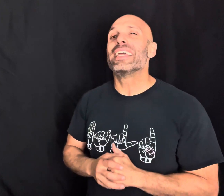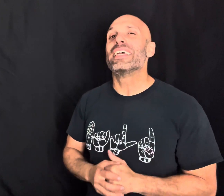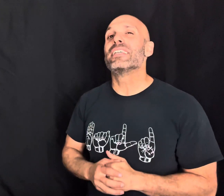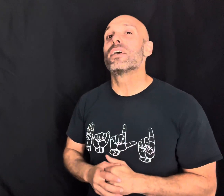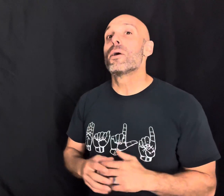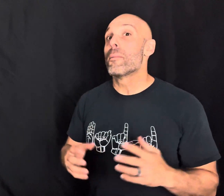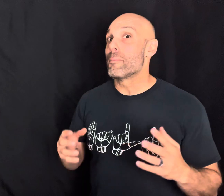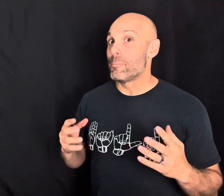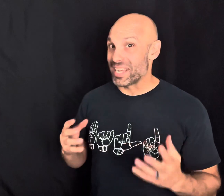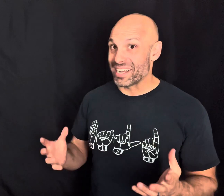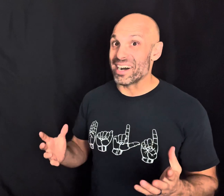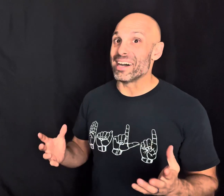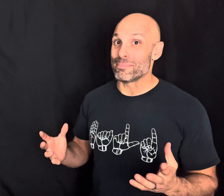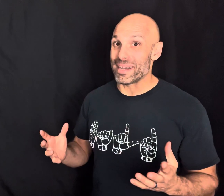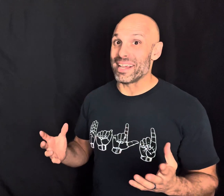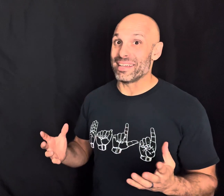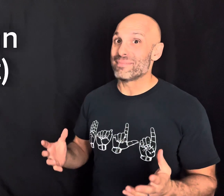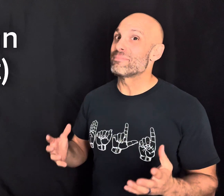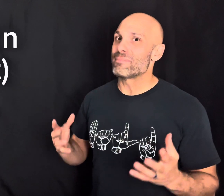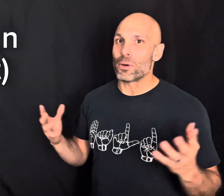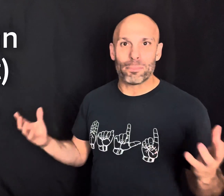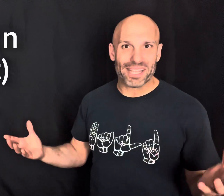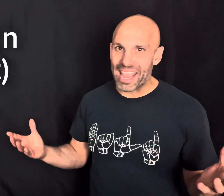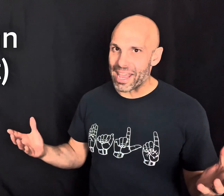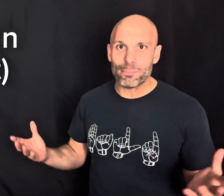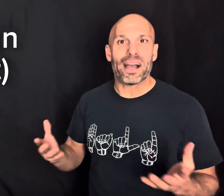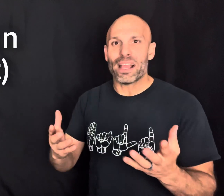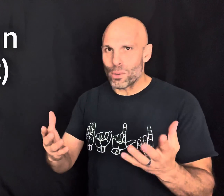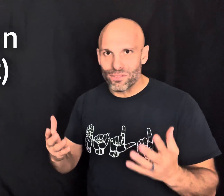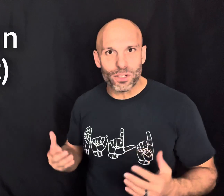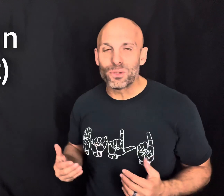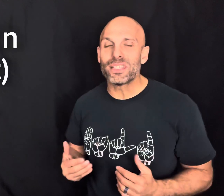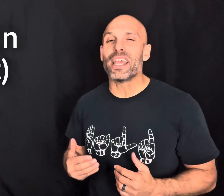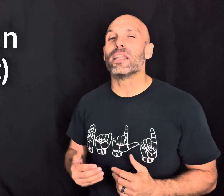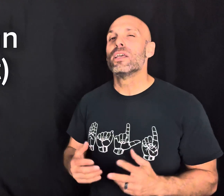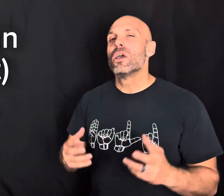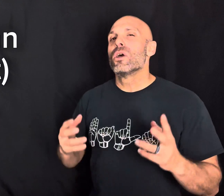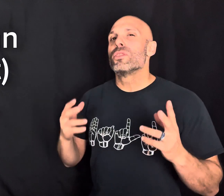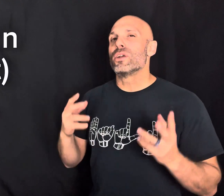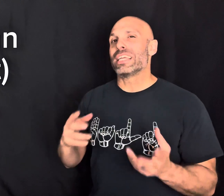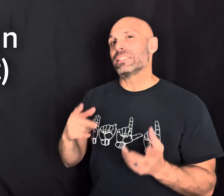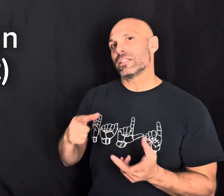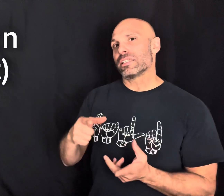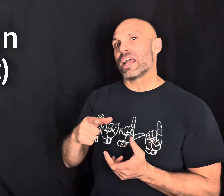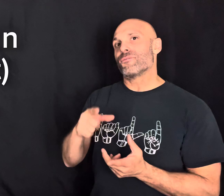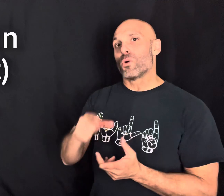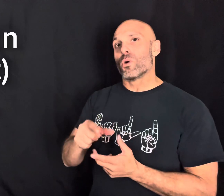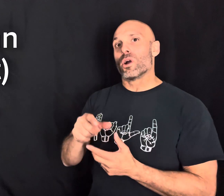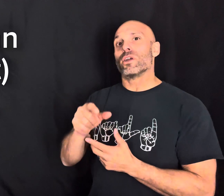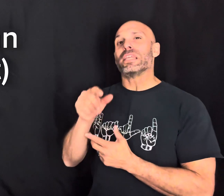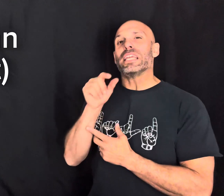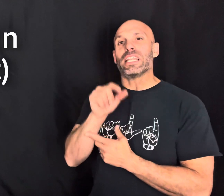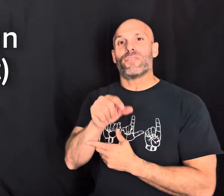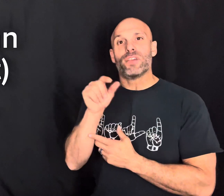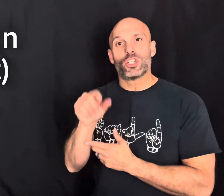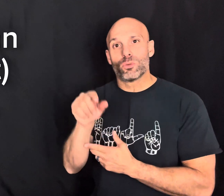is pecan pie, or pecan pie, however you say it. There isn't a sign for the